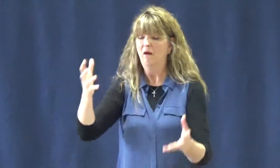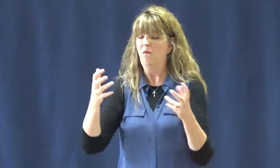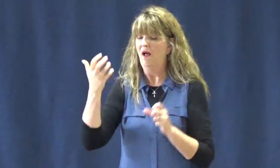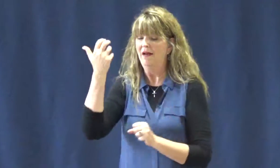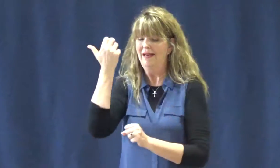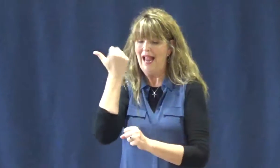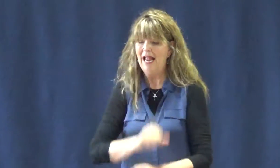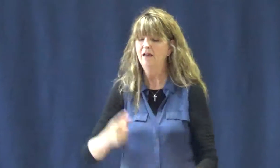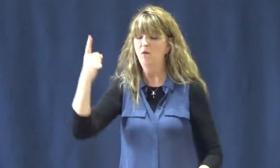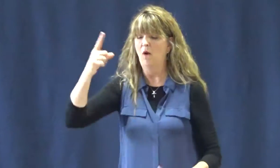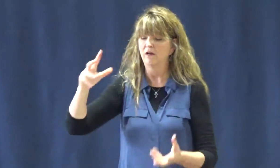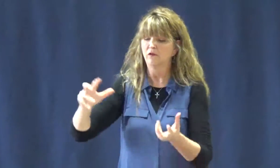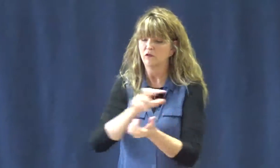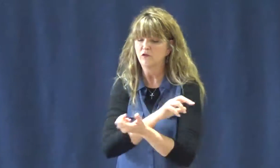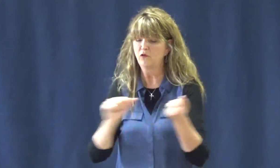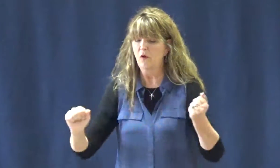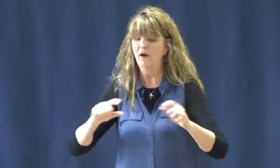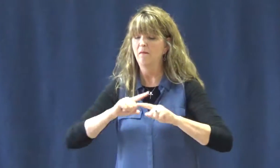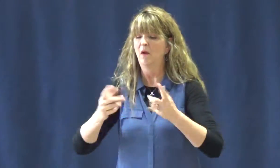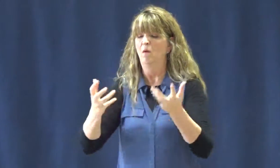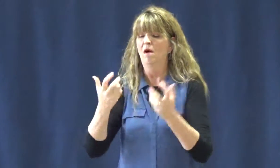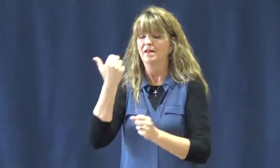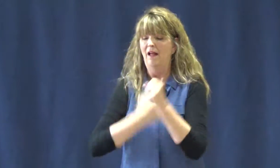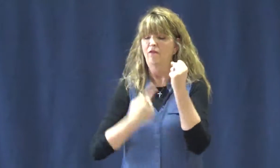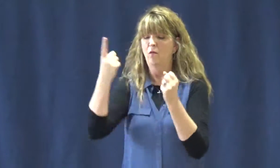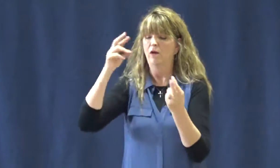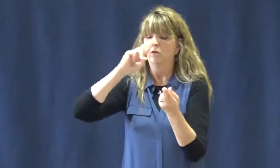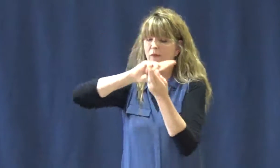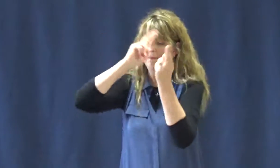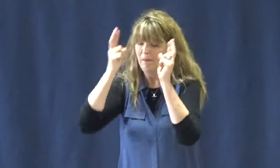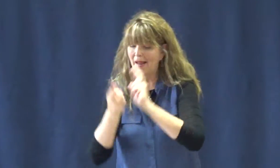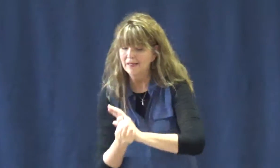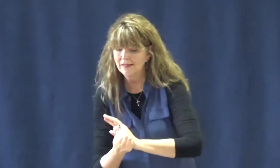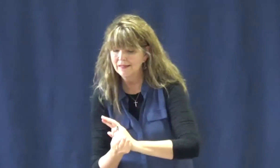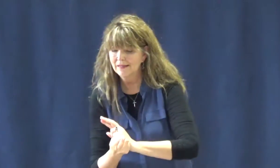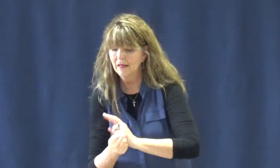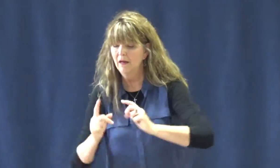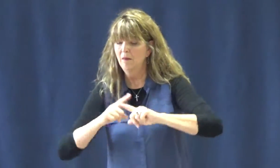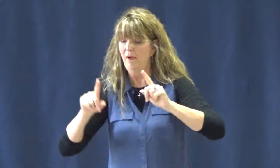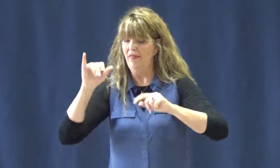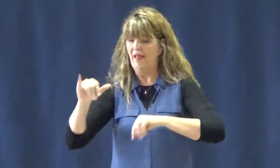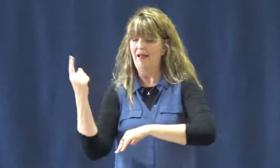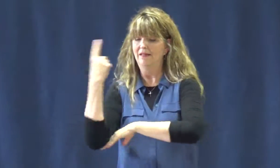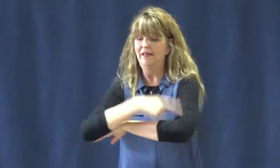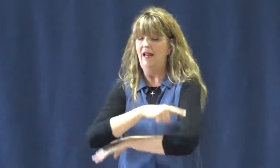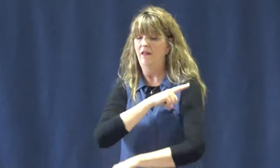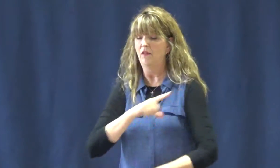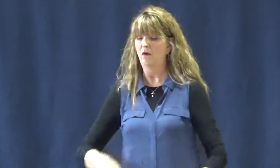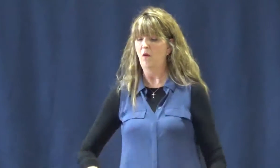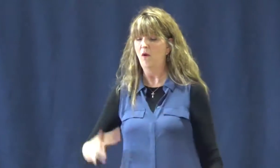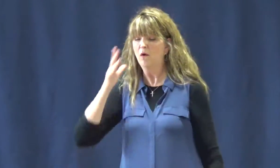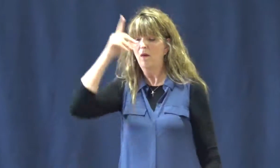your sake. He does not want anyone to be destroyed, but wants everyone to